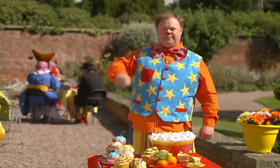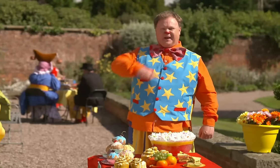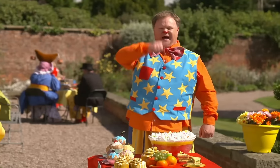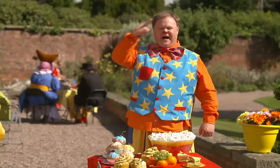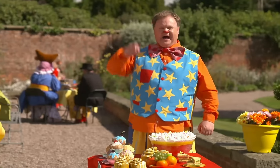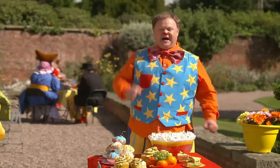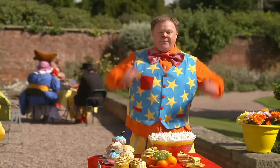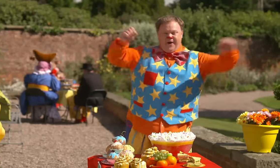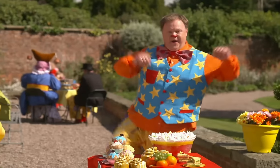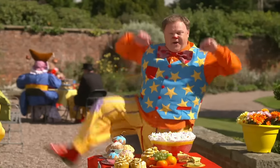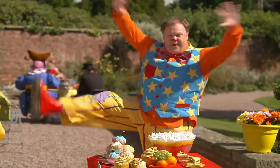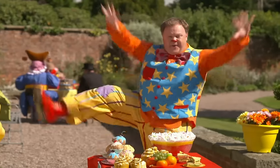hoopla. Woohoo!